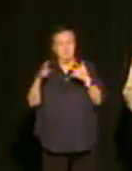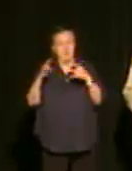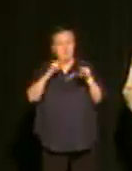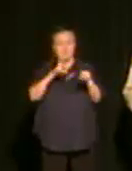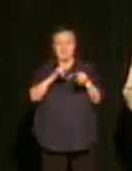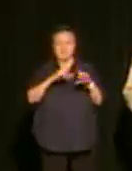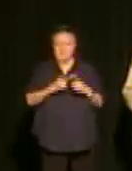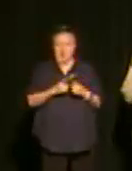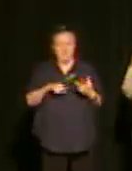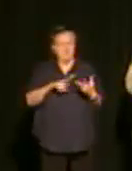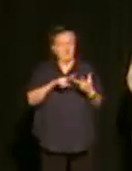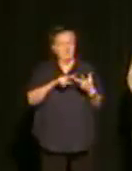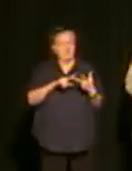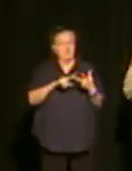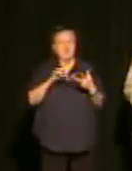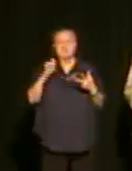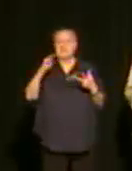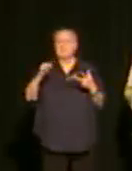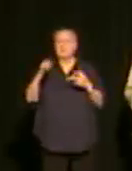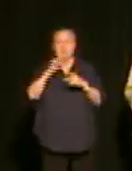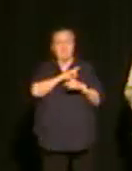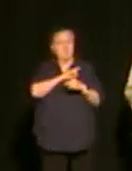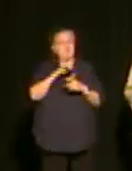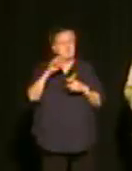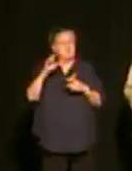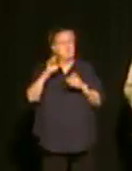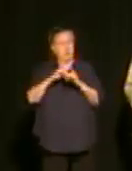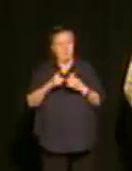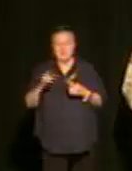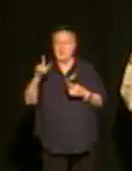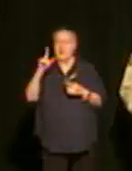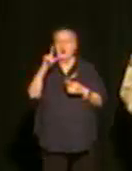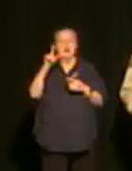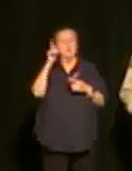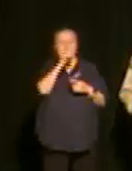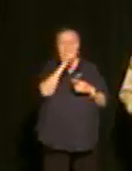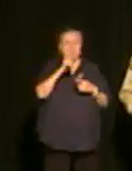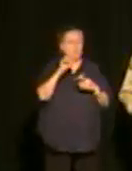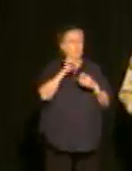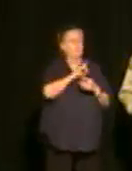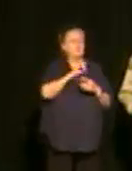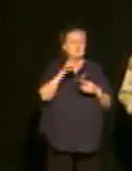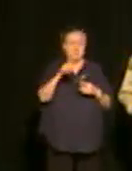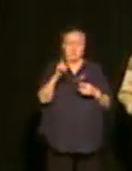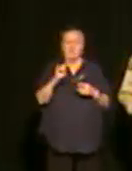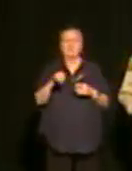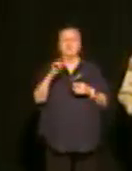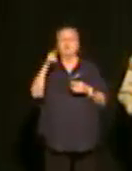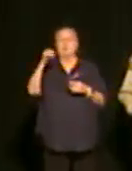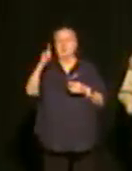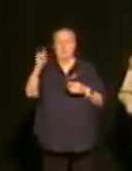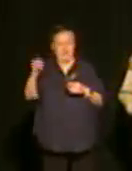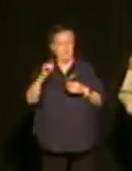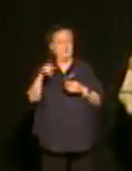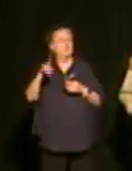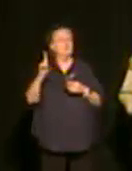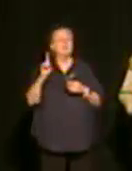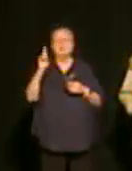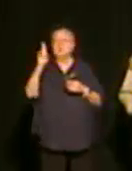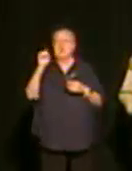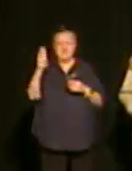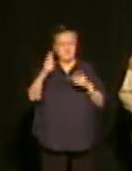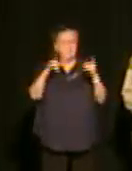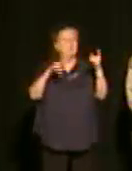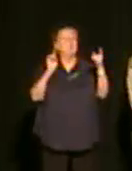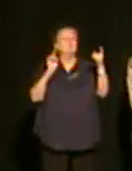Probation Department, the Santa Maria Police Department, the Lompoc Police Department, the Guadalupe Police Department, UCSB